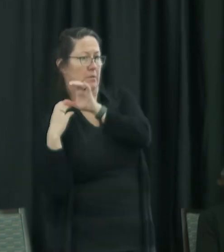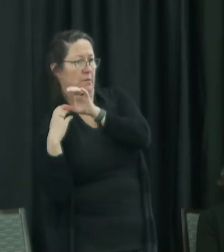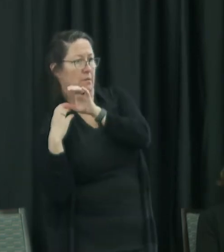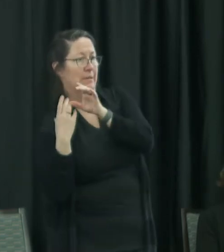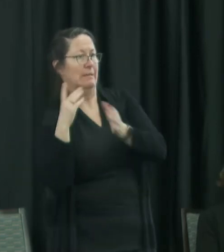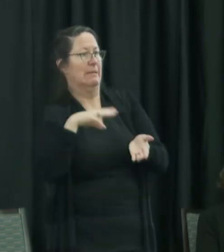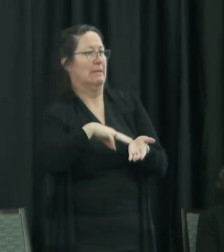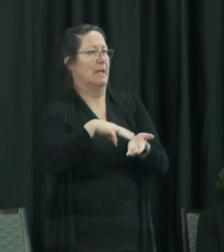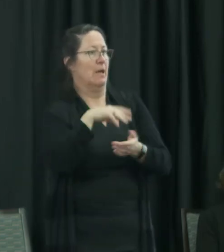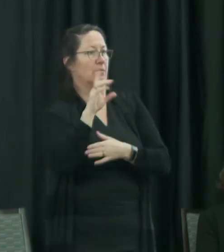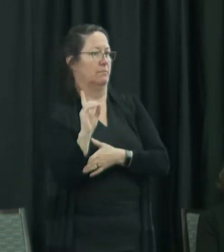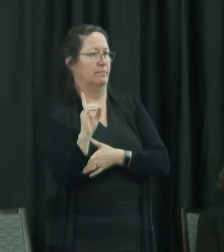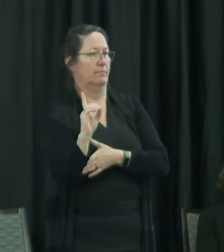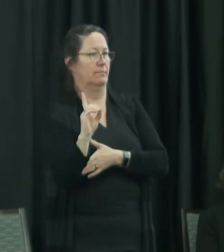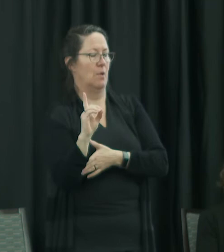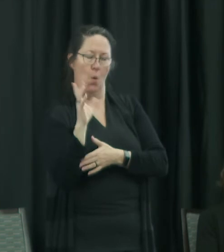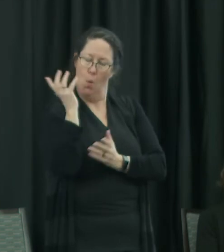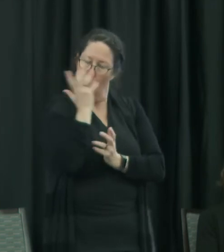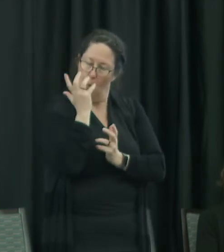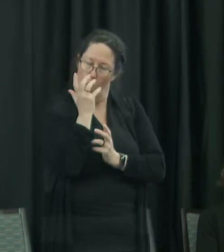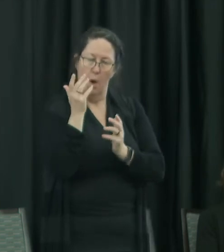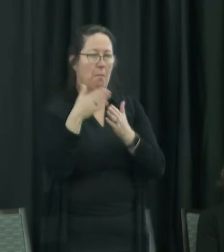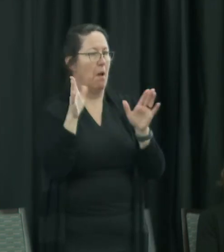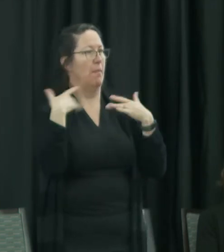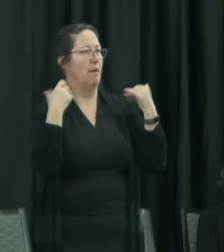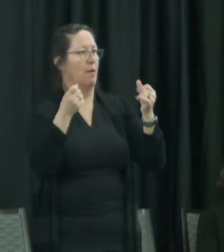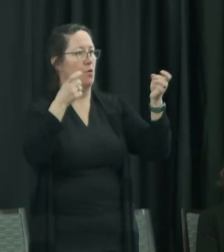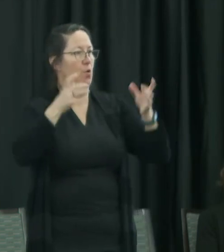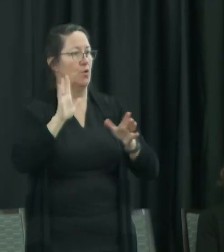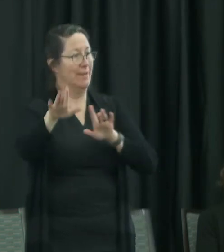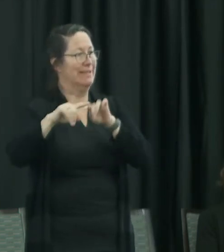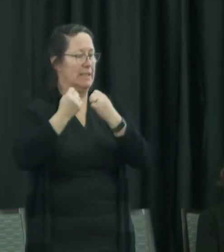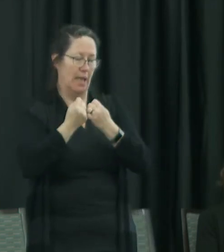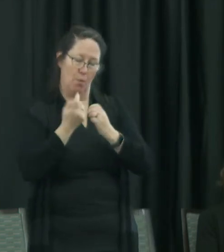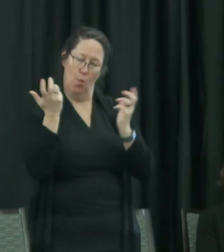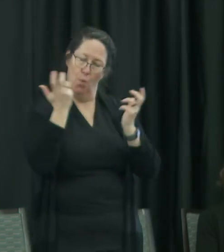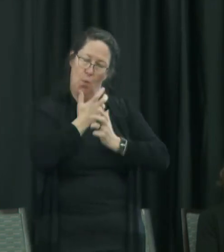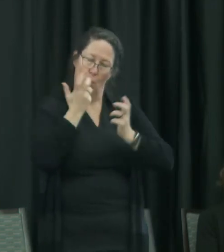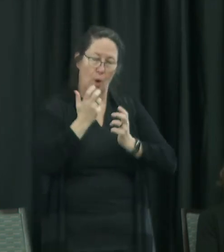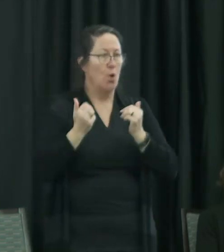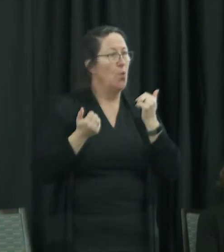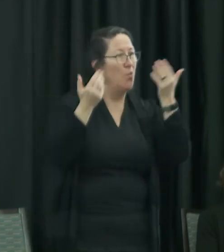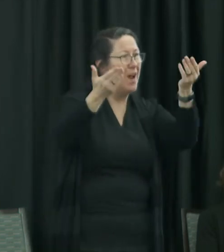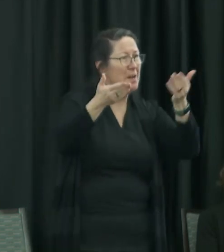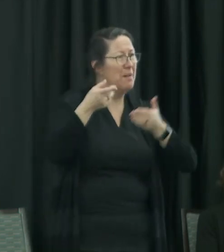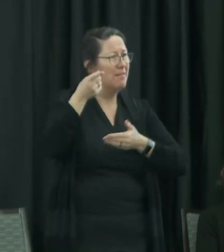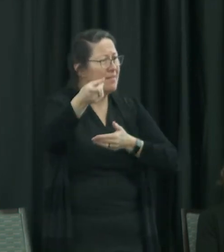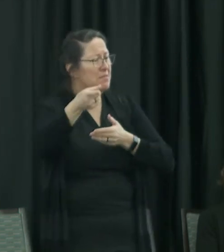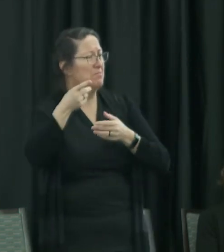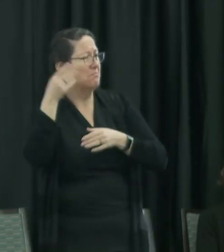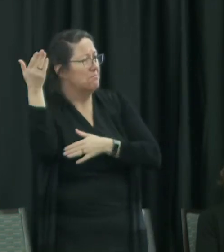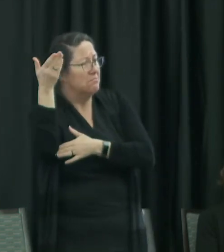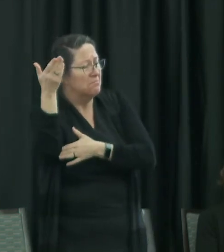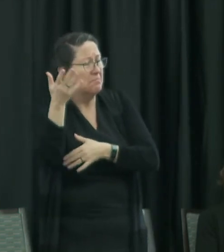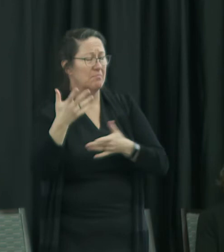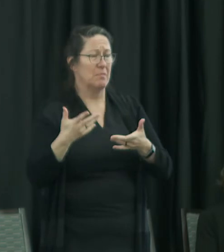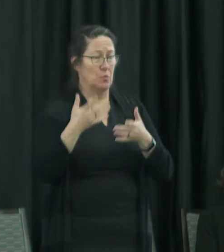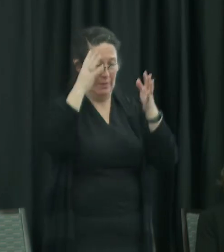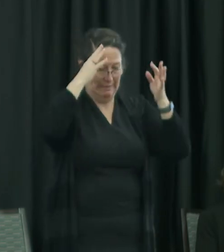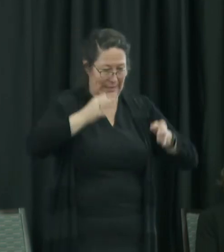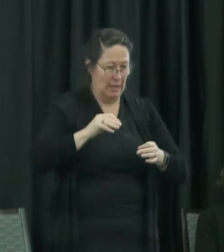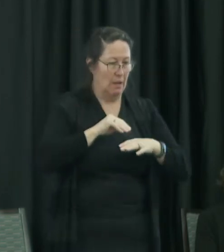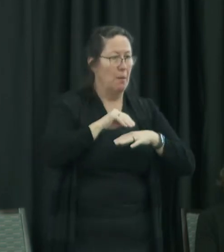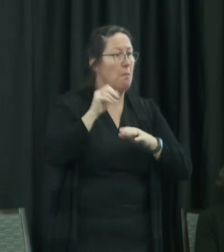than Dr. Pramod Dwivedi, Lynn County Public Health Director, and his team. Recommendations made by Dr. Dwivedi would influence decisions